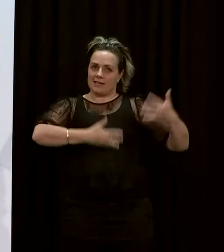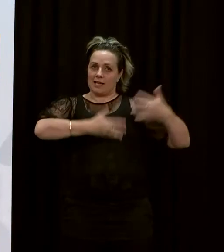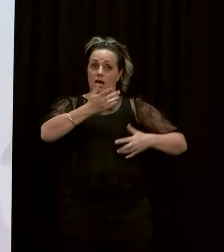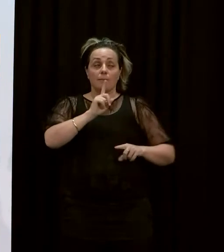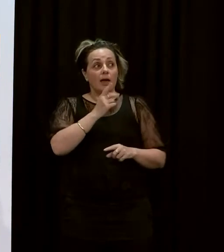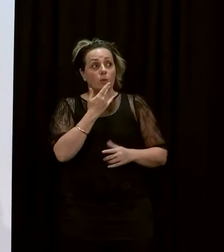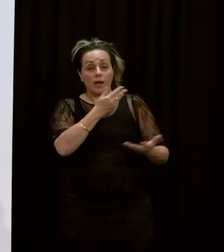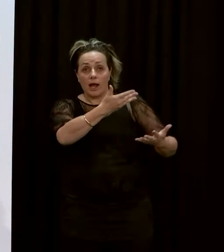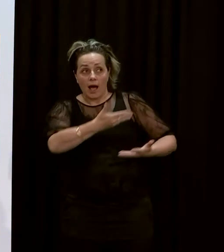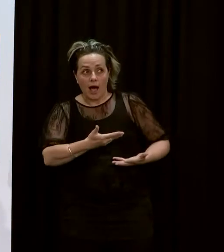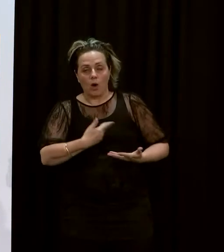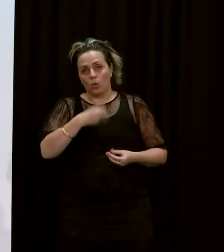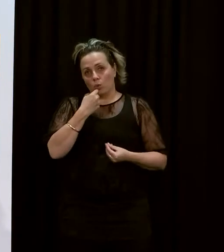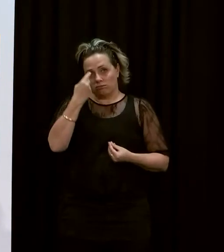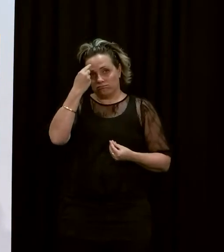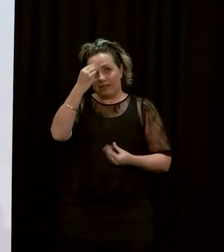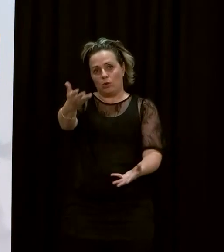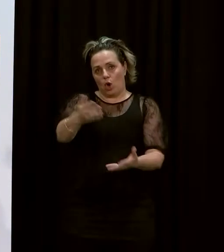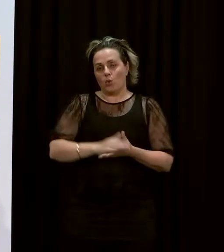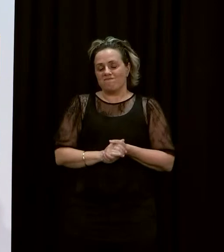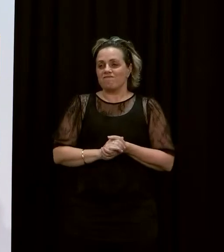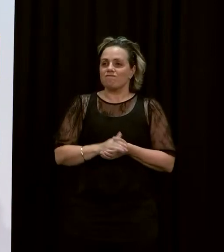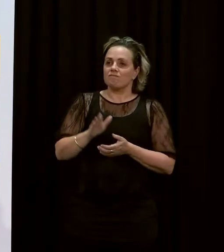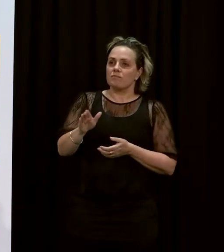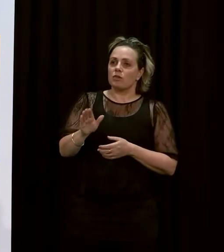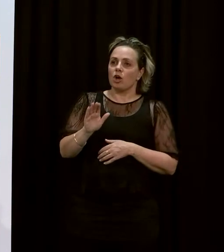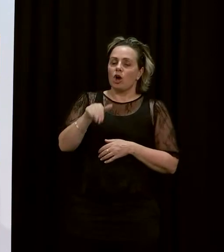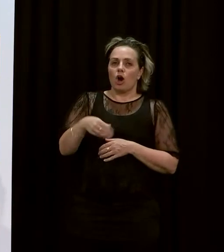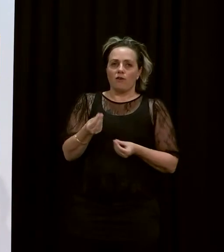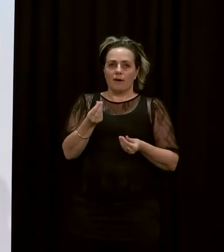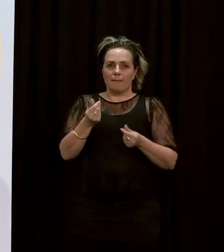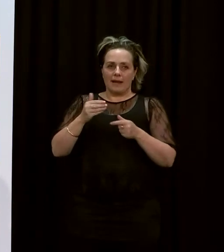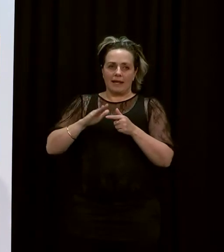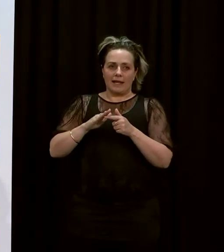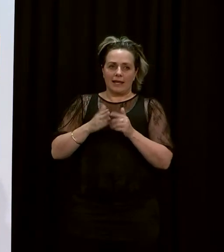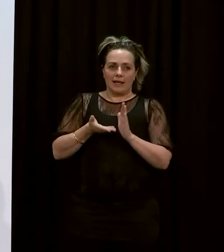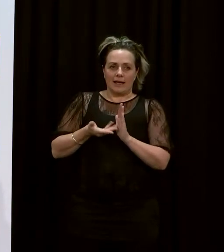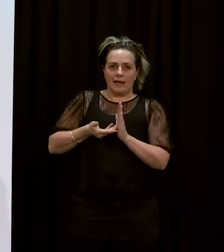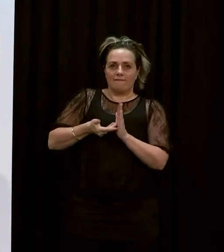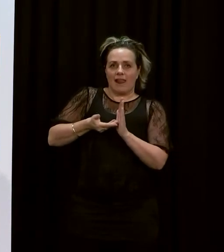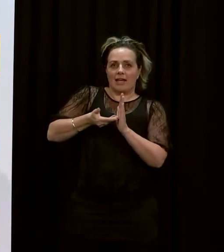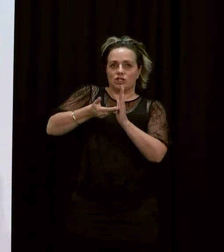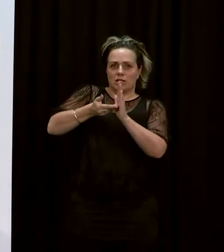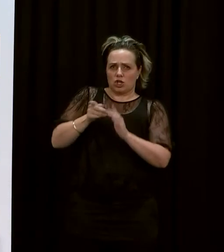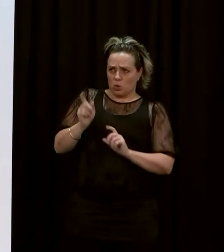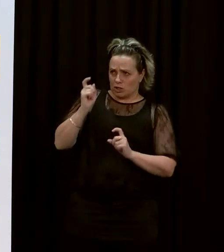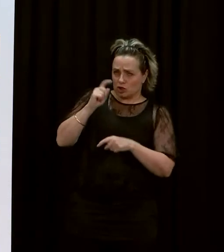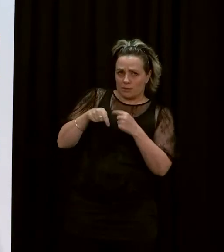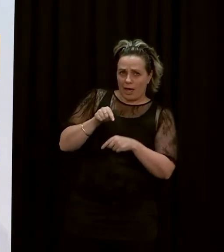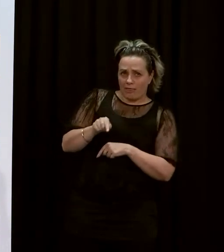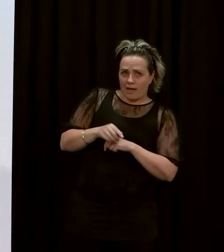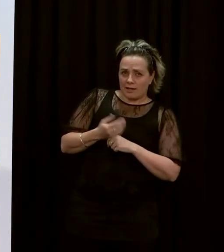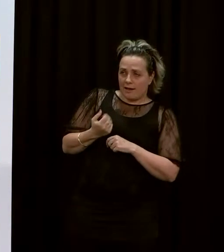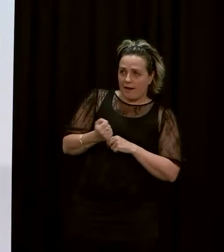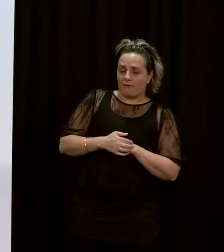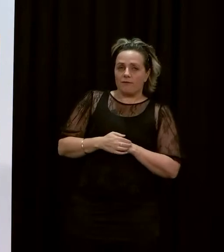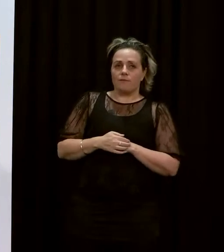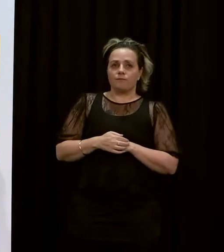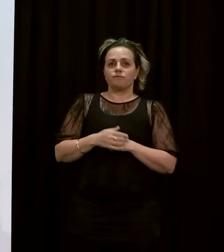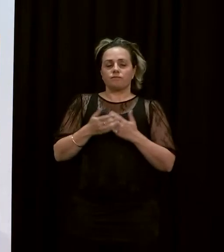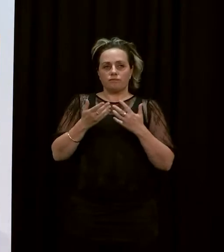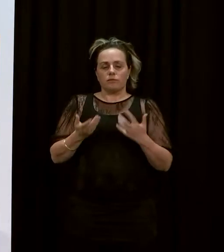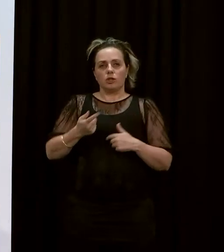have, we'll let you know. So just on inflation today, were you concerned by that level? Look, it is not out